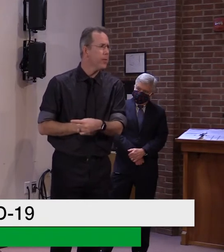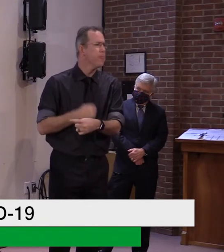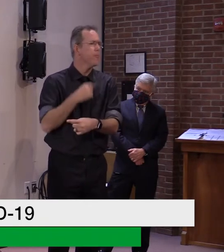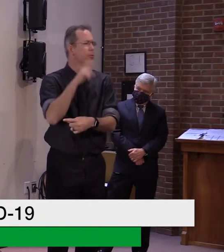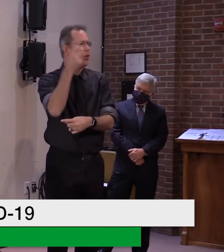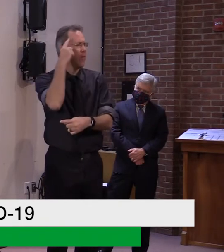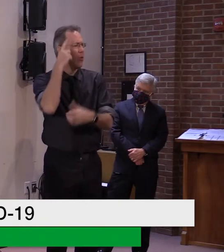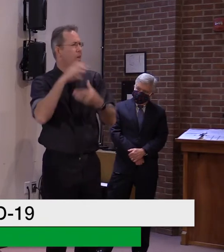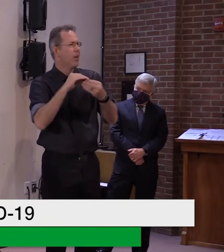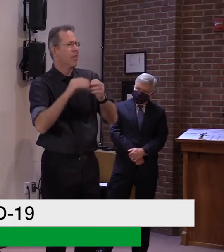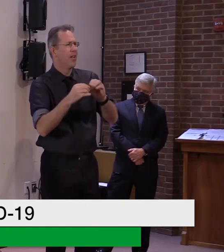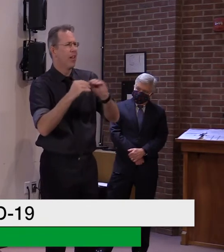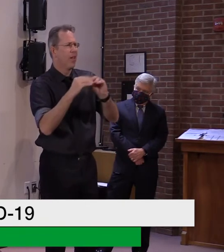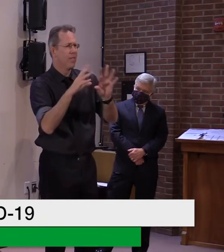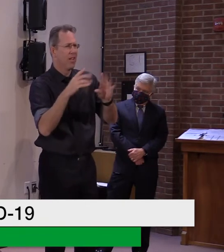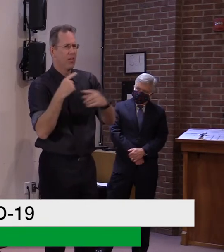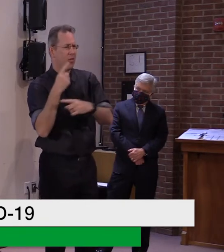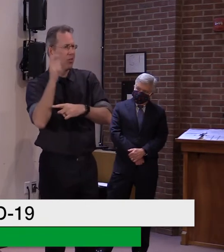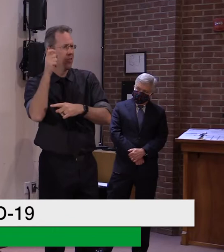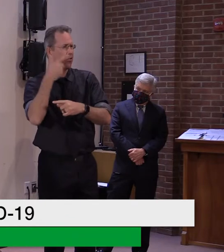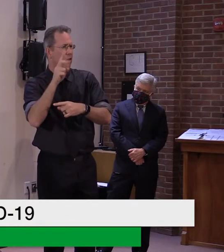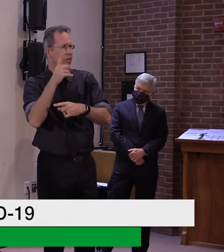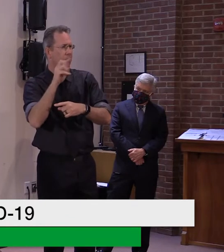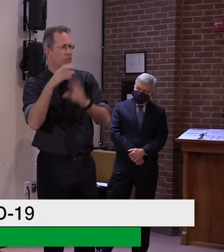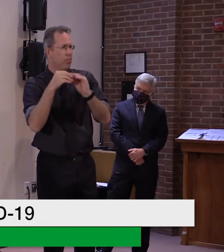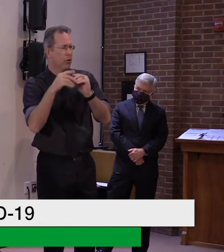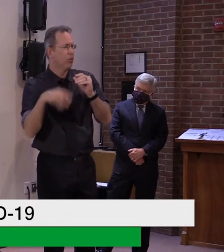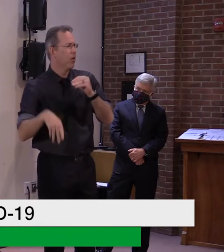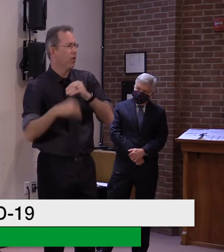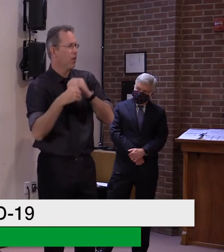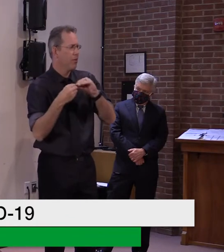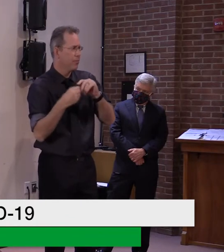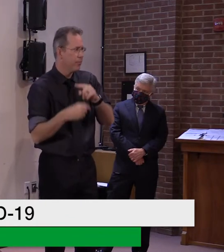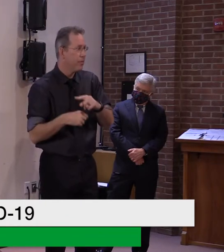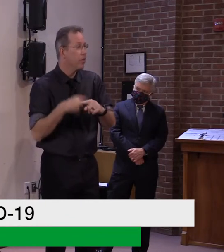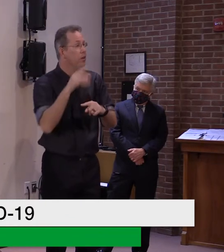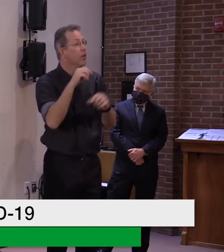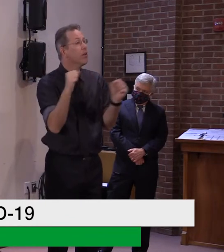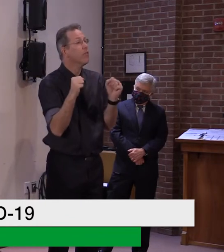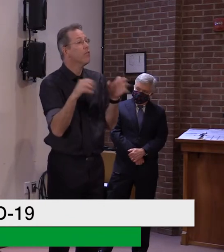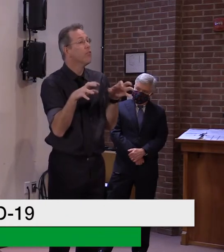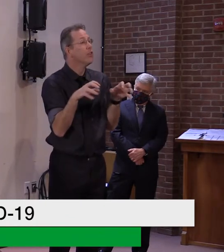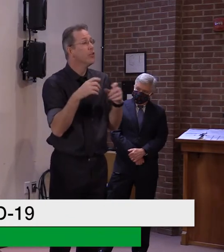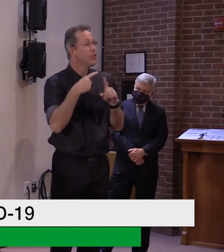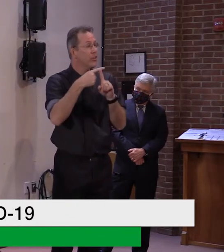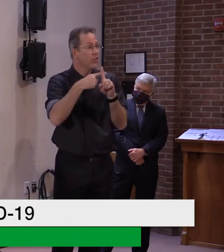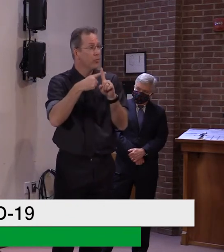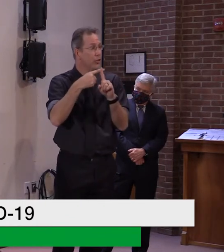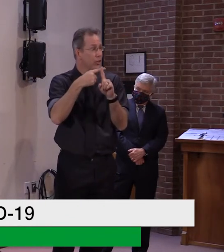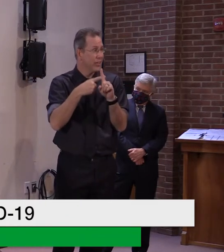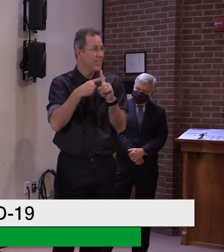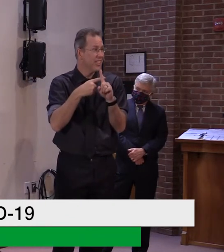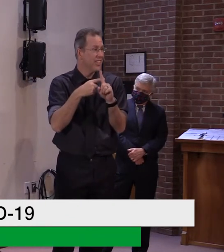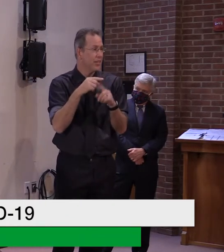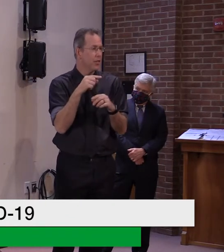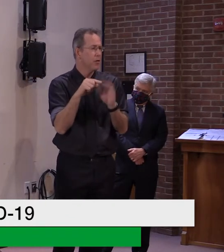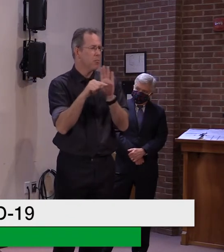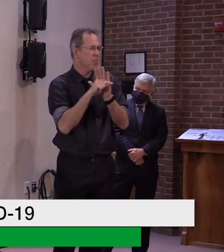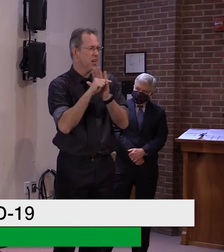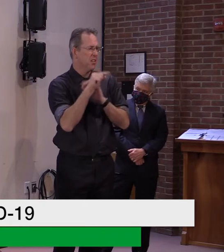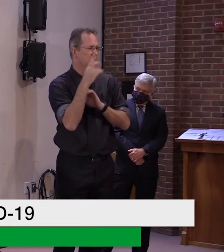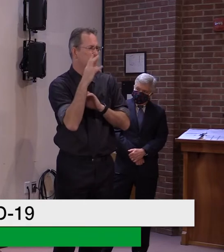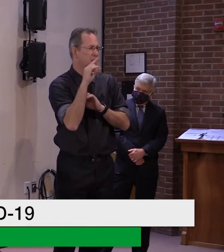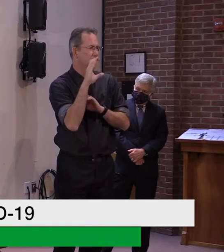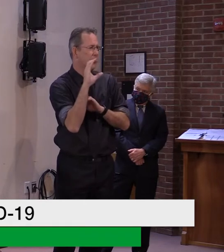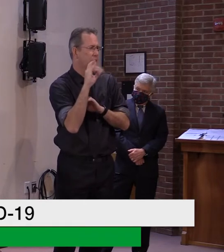uh it's my understanding we i think we have some freezer capacity here for those sub you know minus 70 degrees celsius uh storage